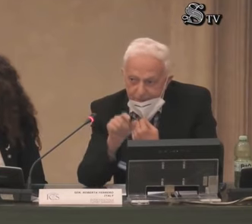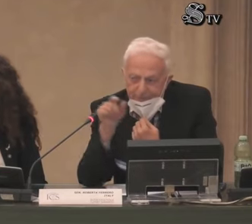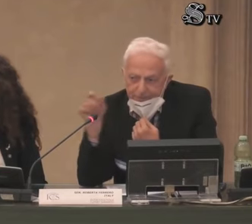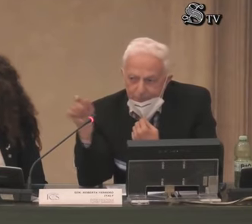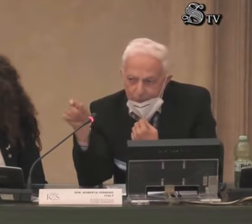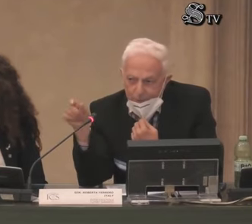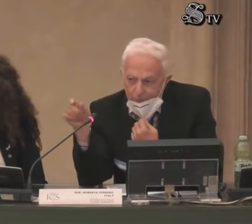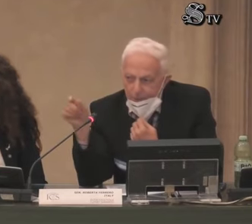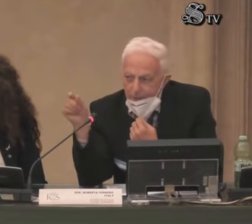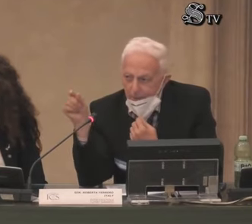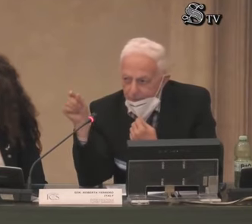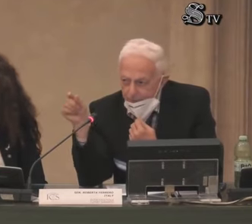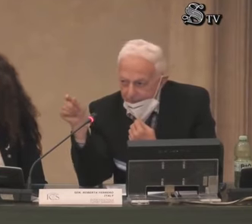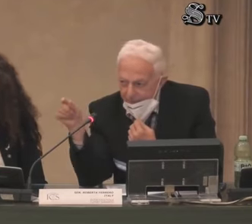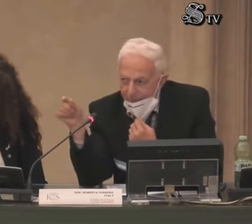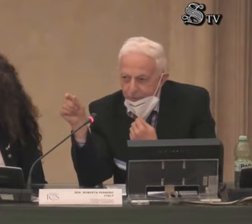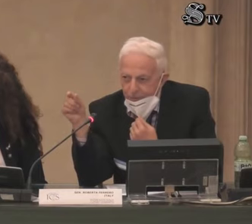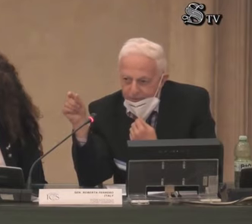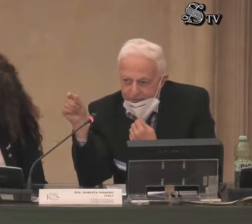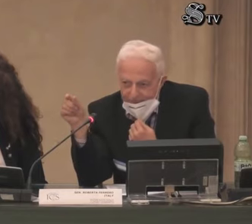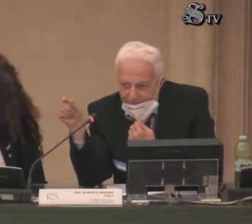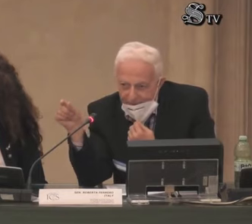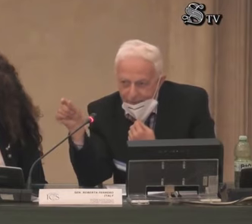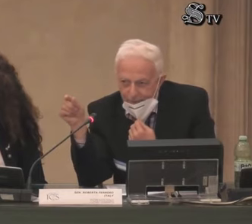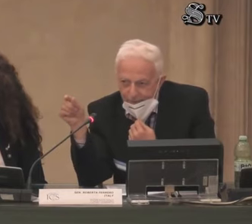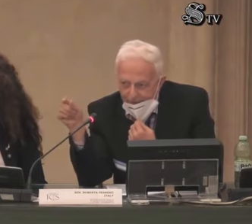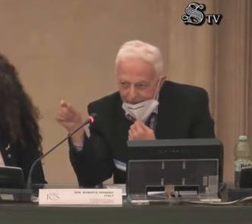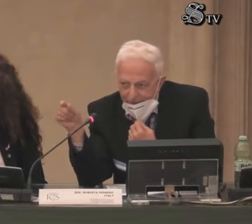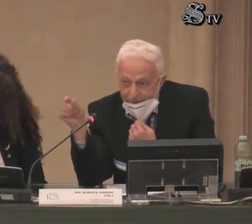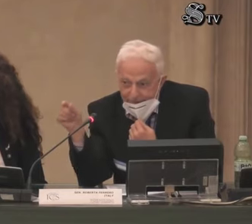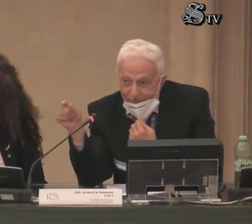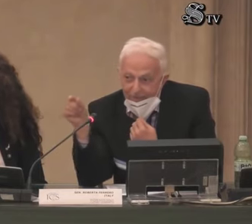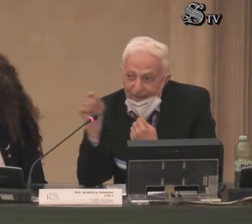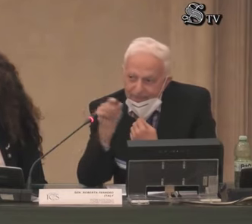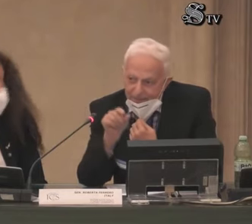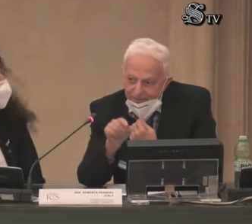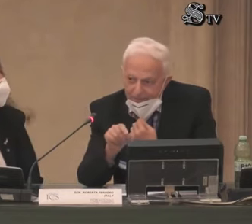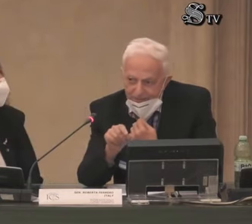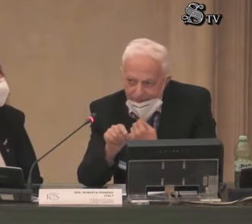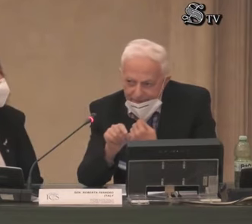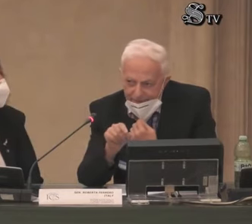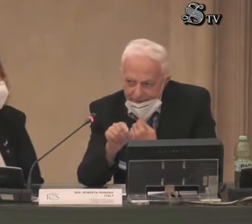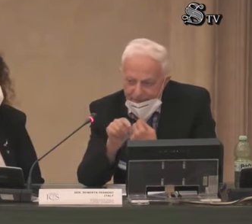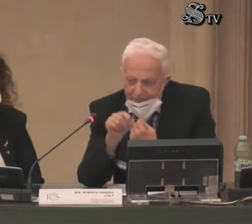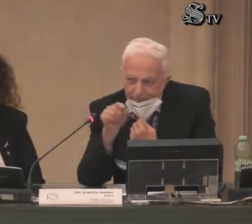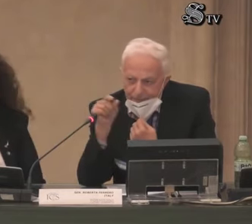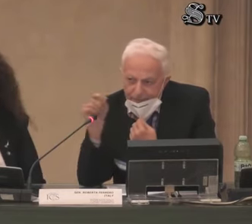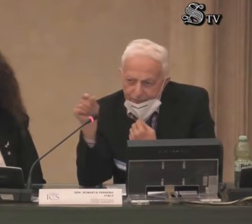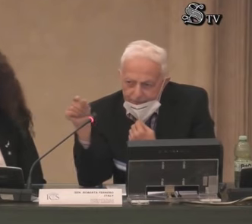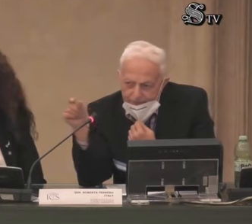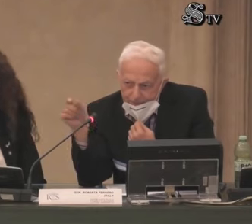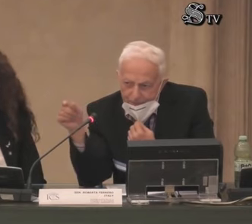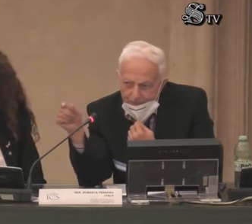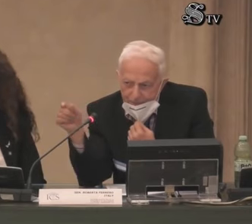changing, depends also on the part of the RNA of the virus that is activated in the variant. If